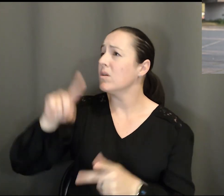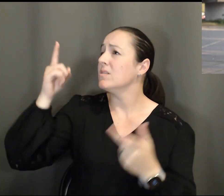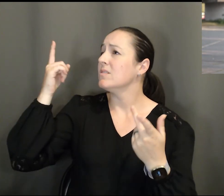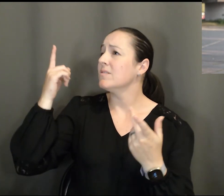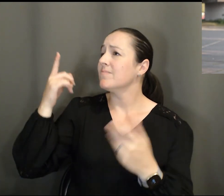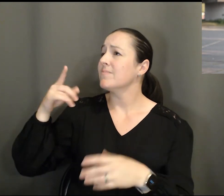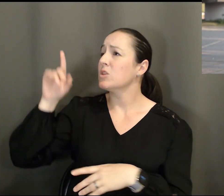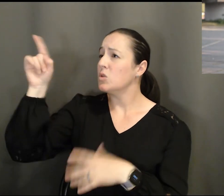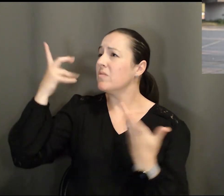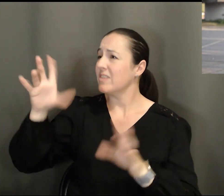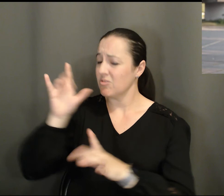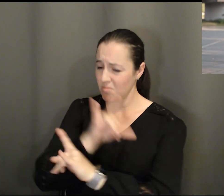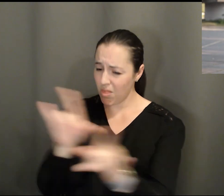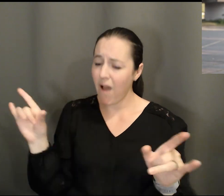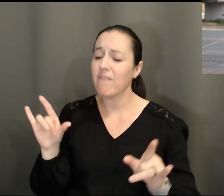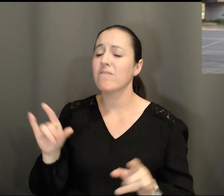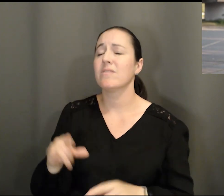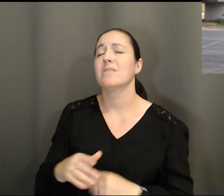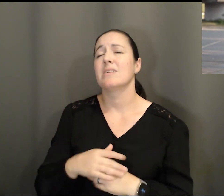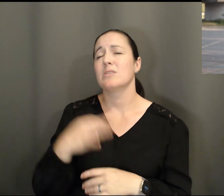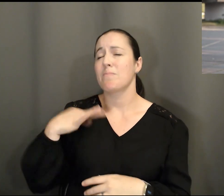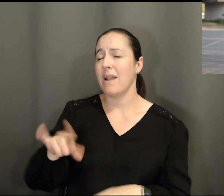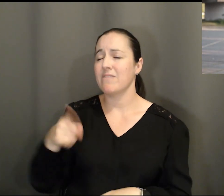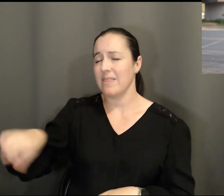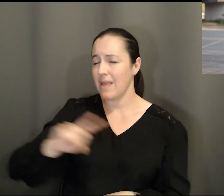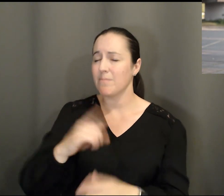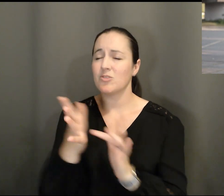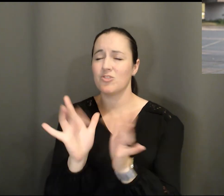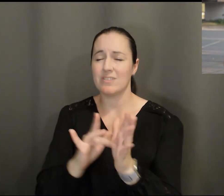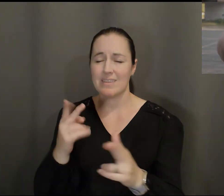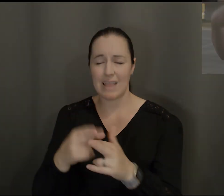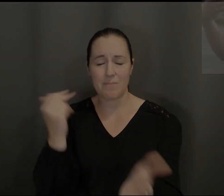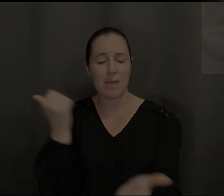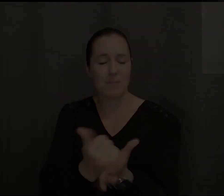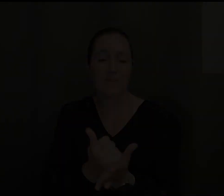who you love and care about, God, and do things for the sake of others. In Jesus' name, amen.